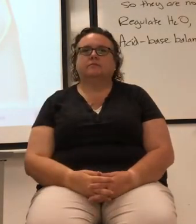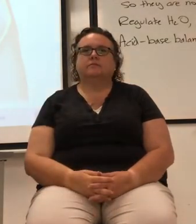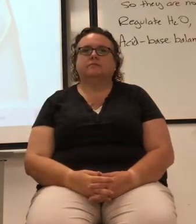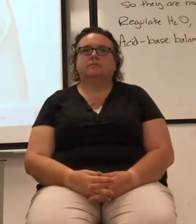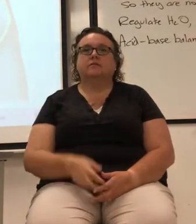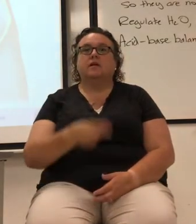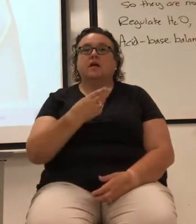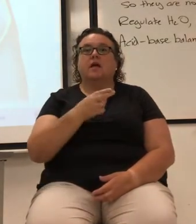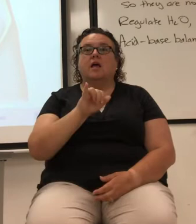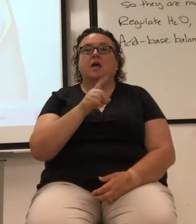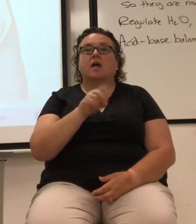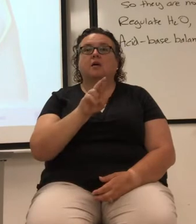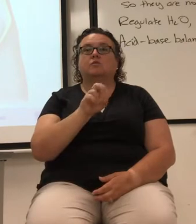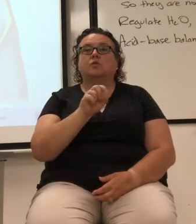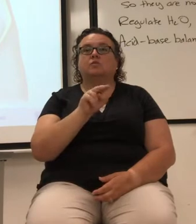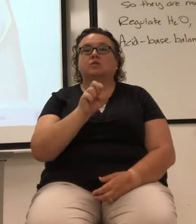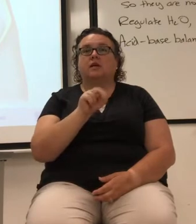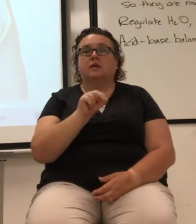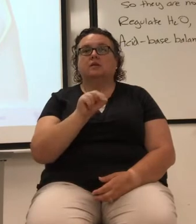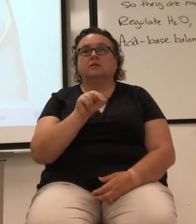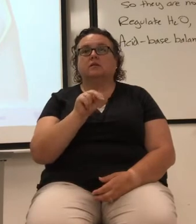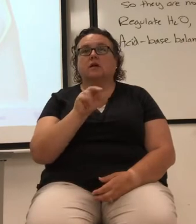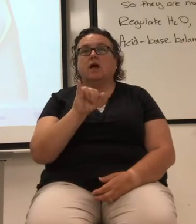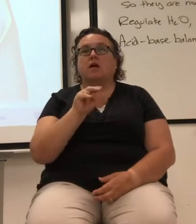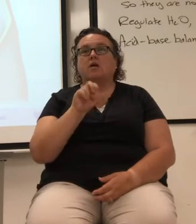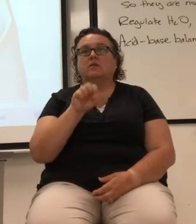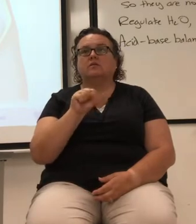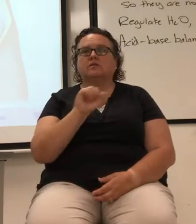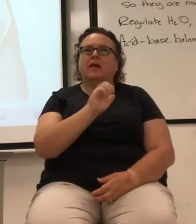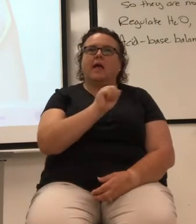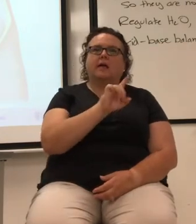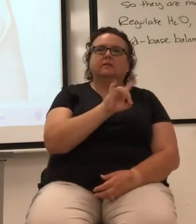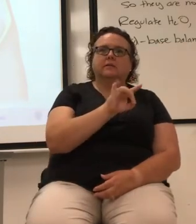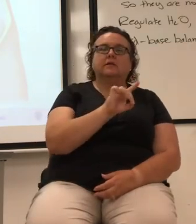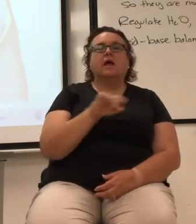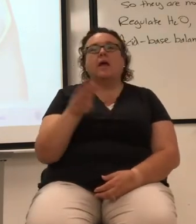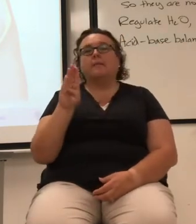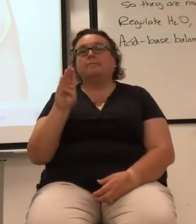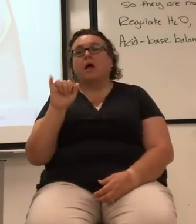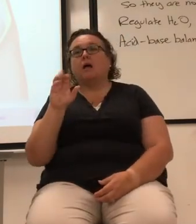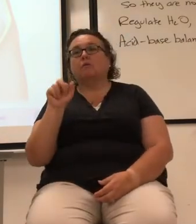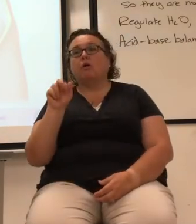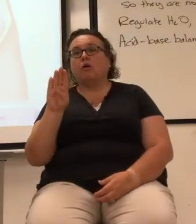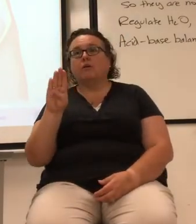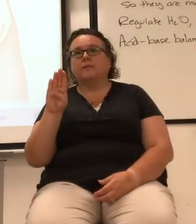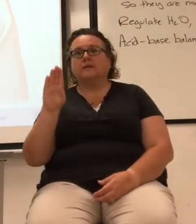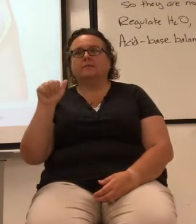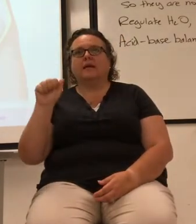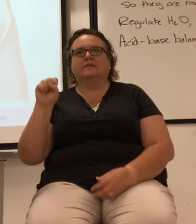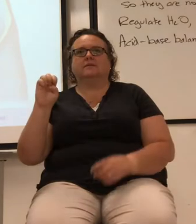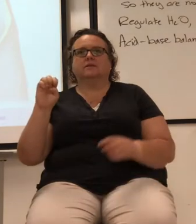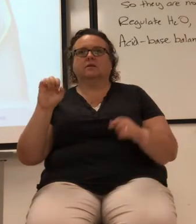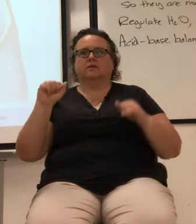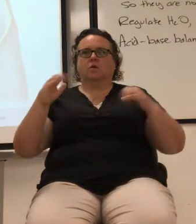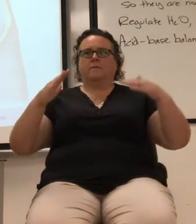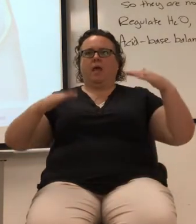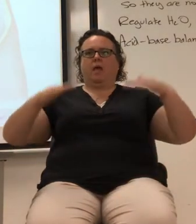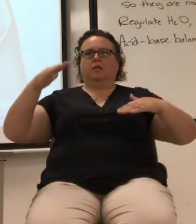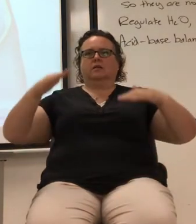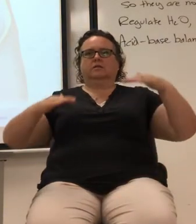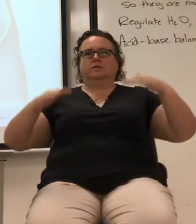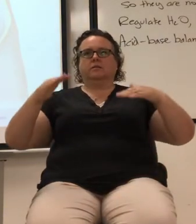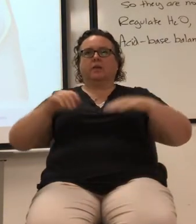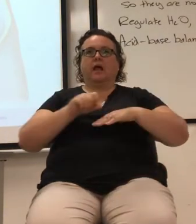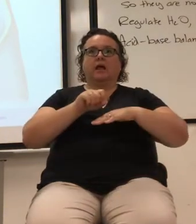Hydrogen ions are obviously the acid and the bicarb is the base. So if you can kind of balance that by excreting